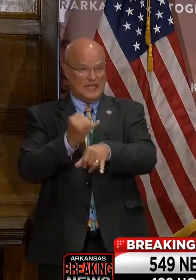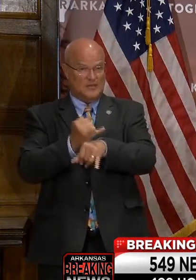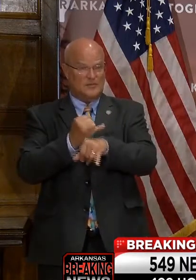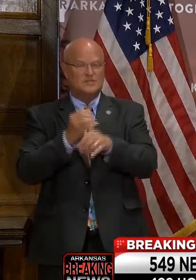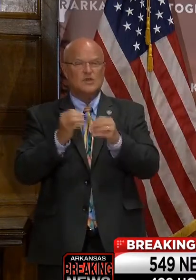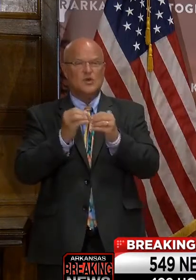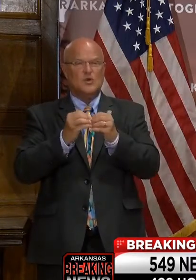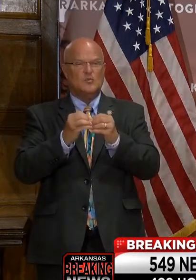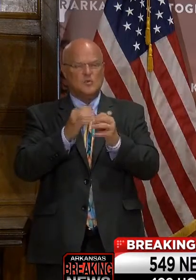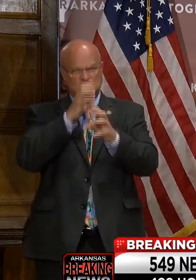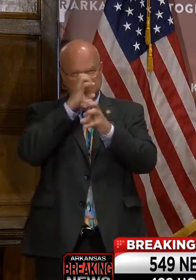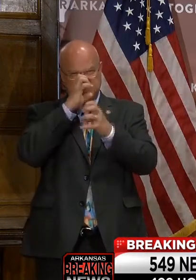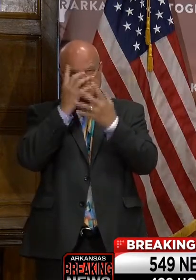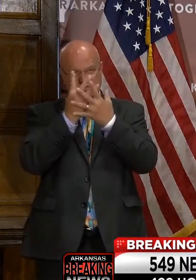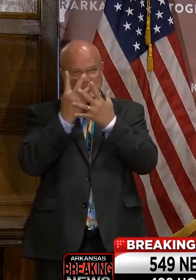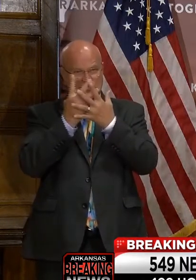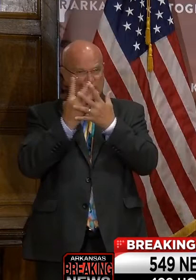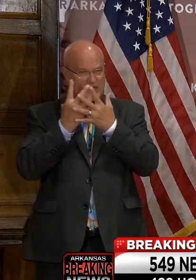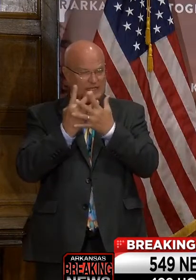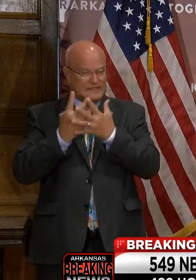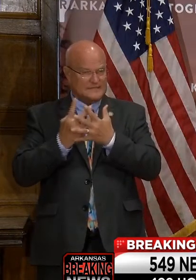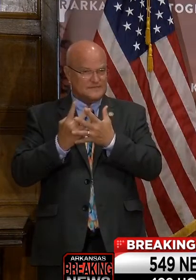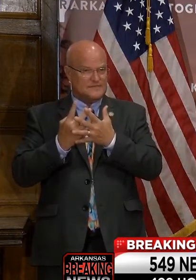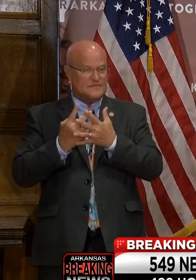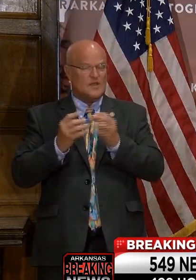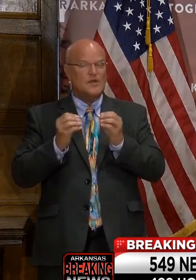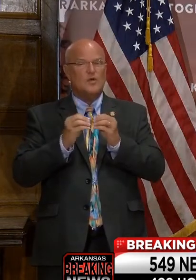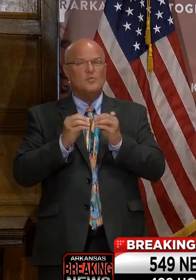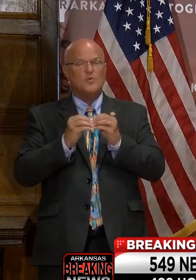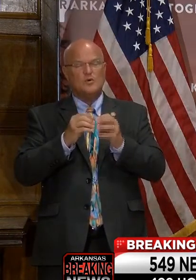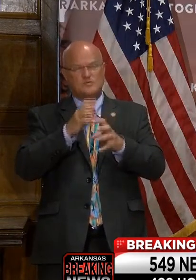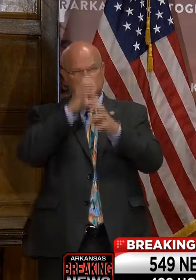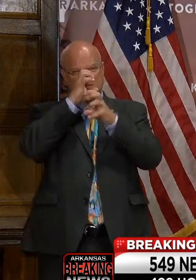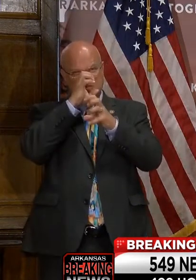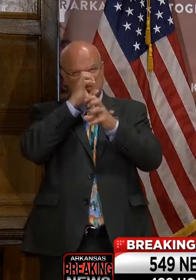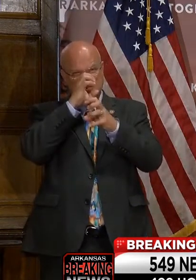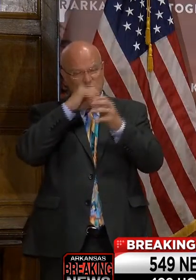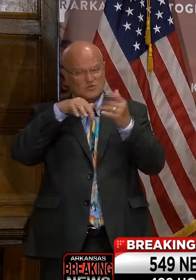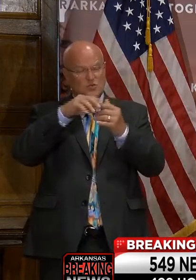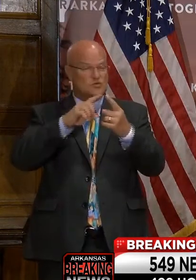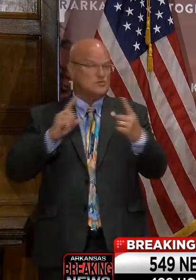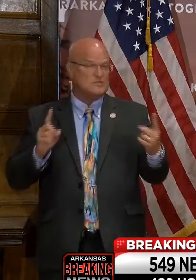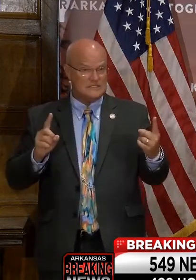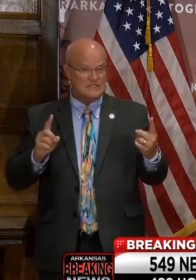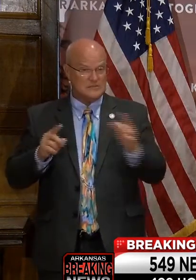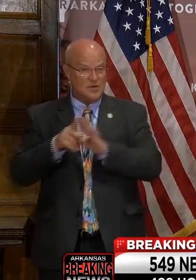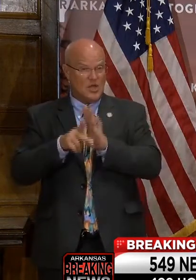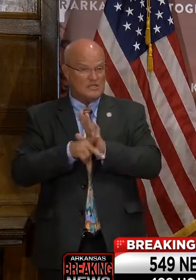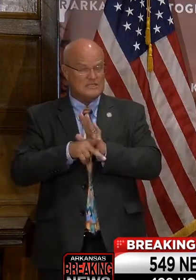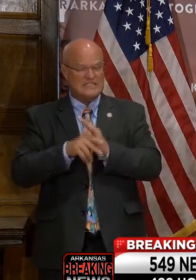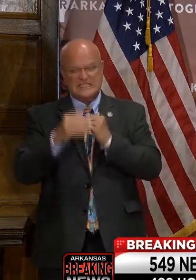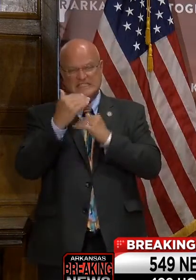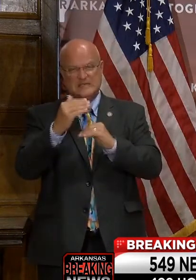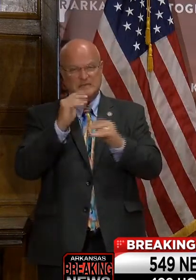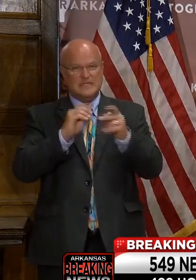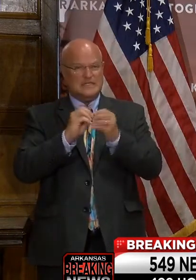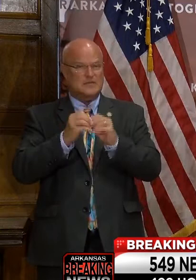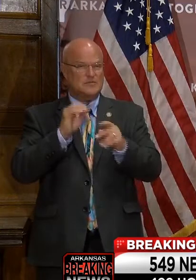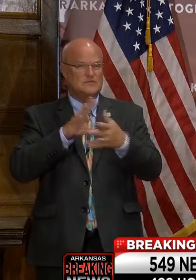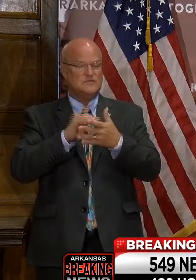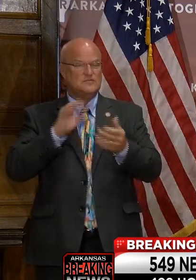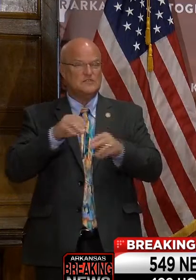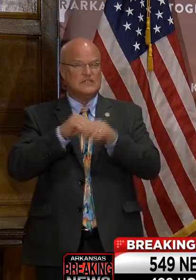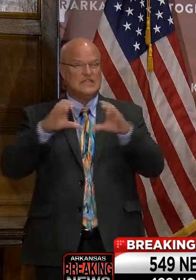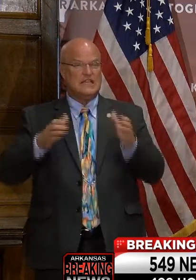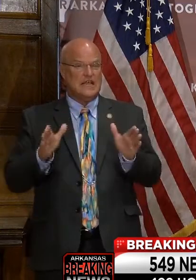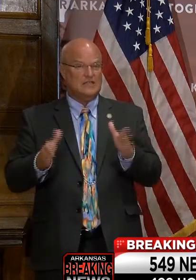more stringent screening procedures, more stringent social distancing, limiting the number of students in a